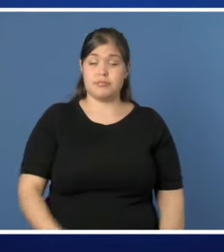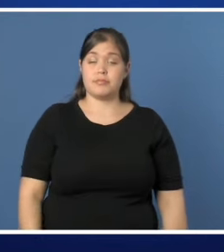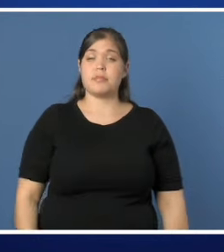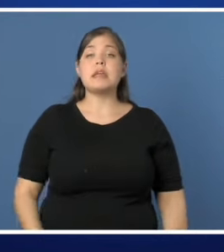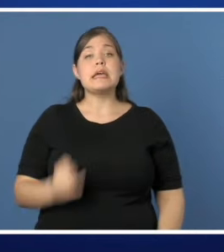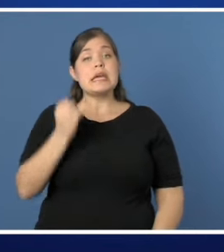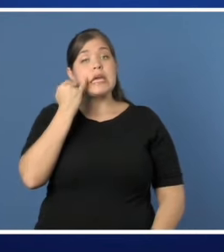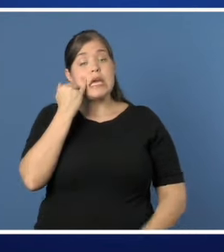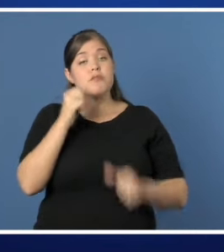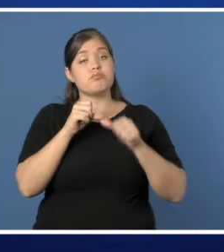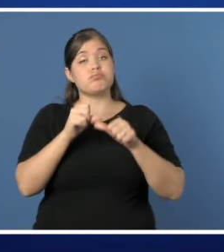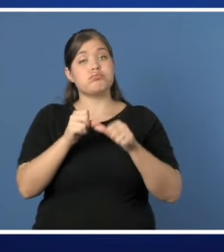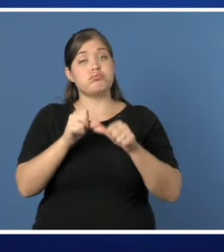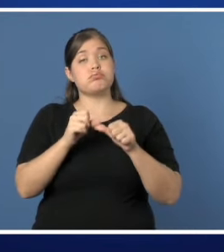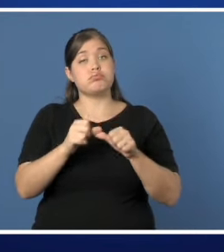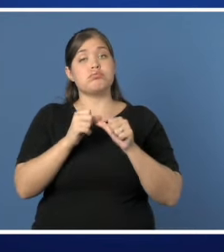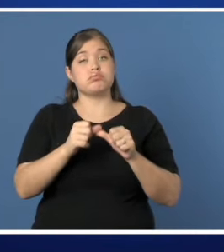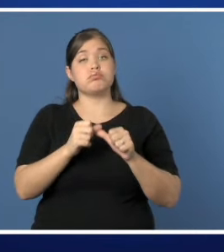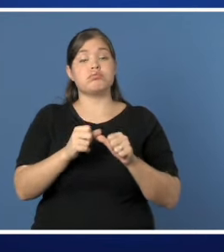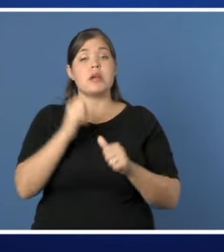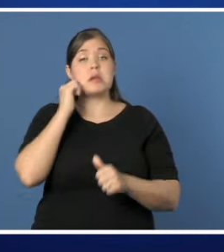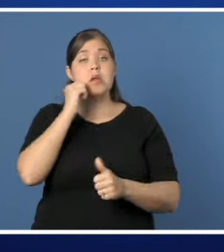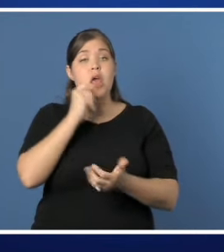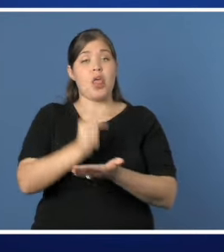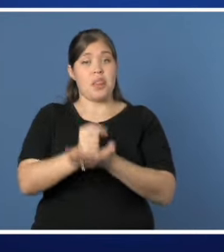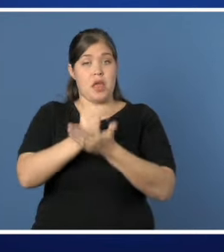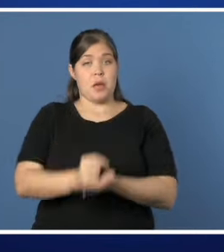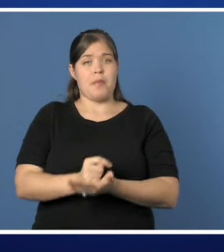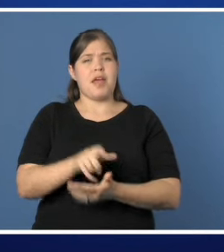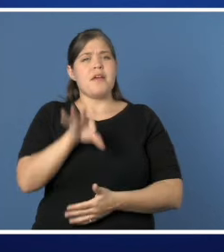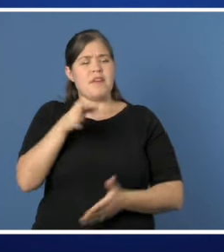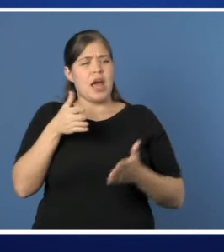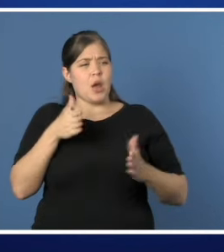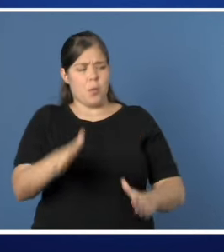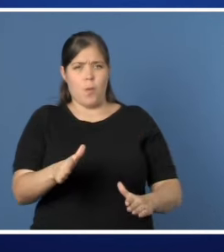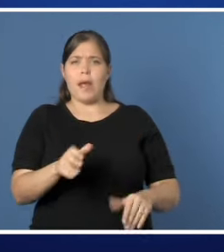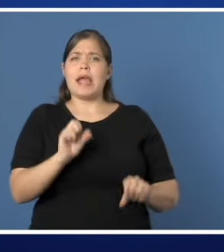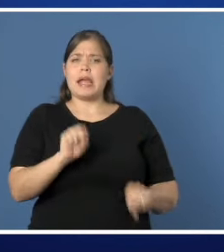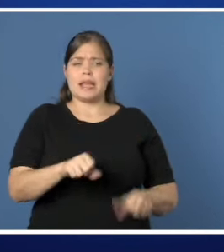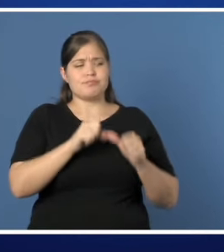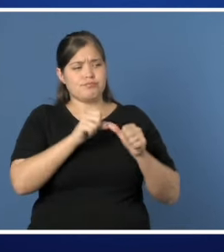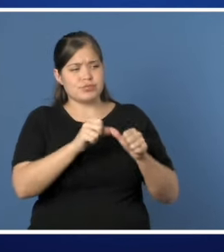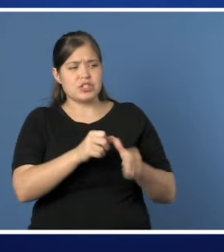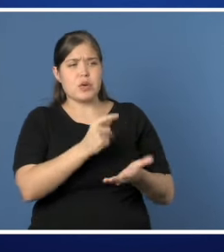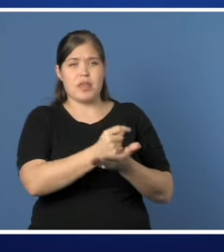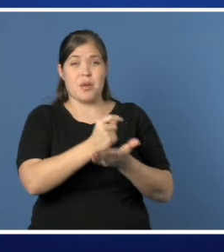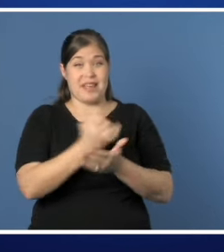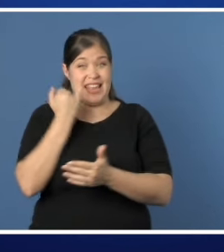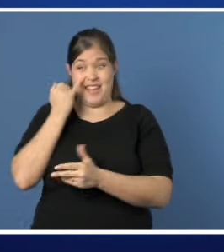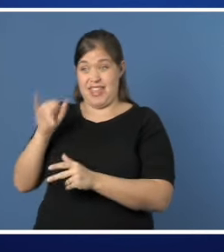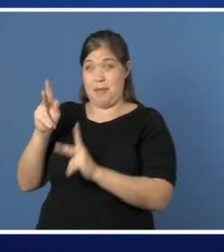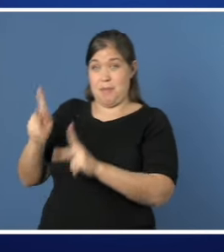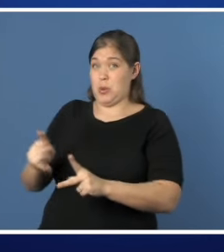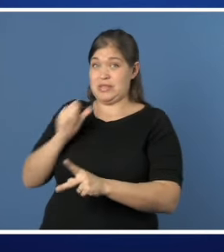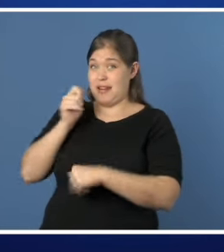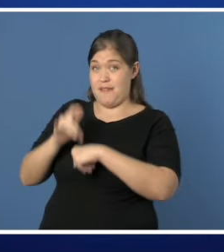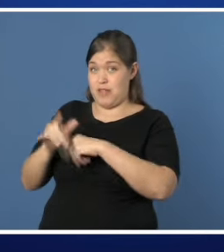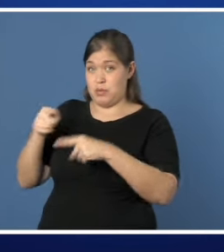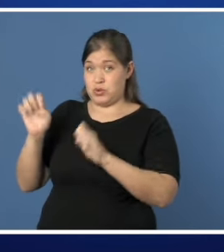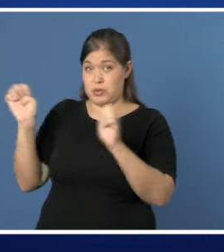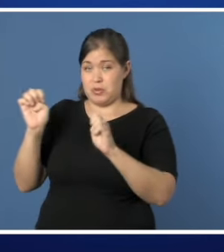If you have an ongoing therapy through a provider, find ways to continue those therapies If that provider is not